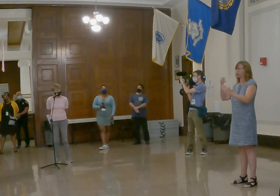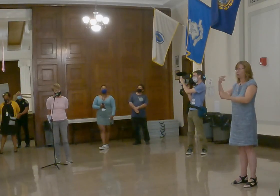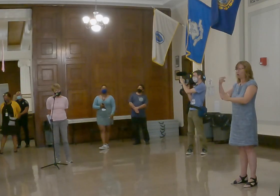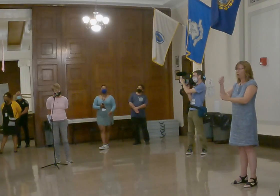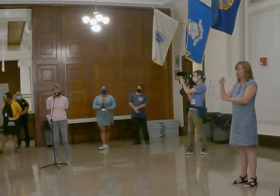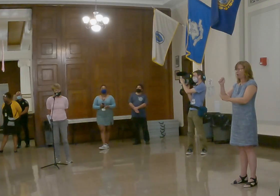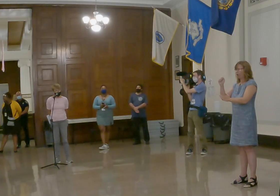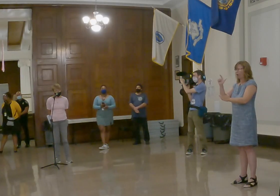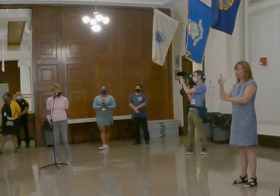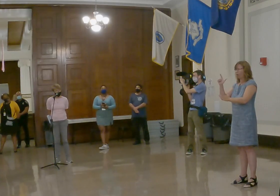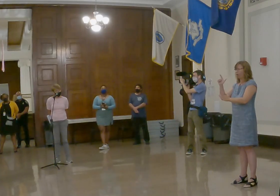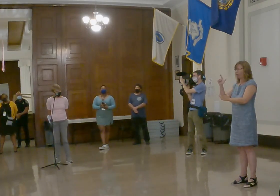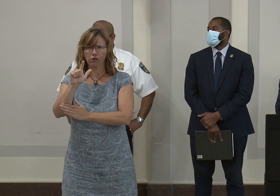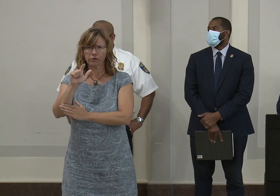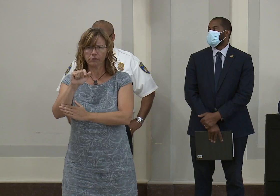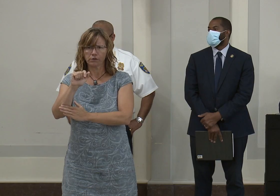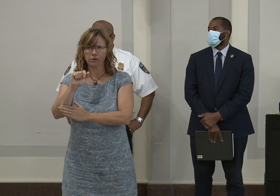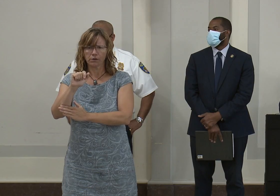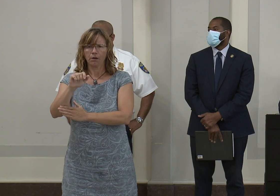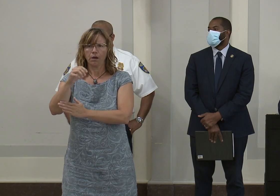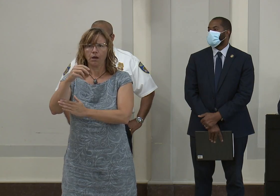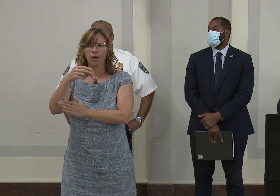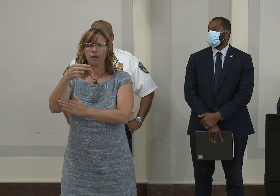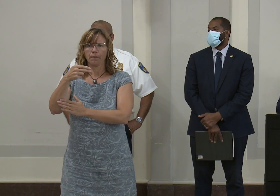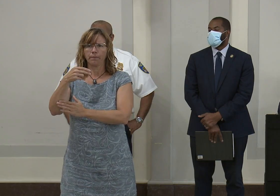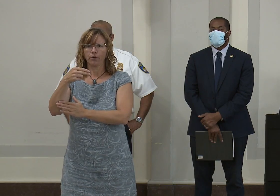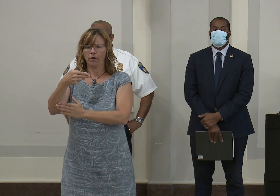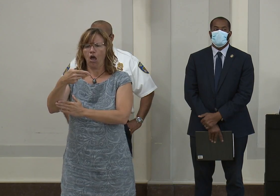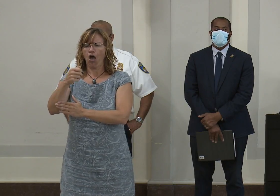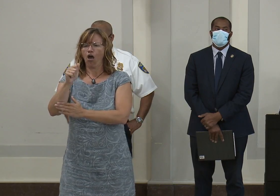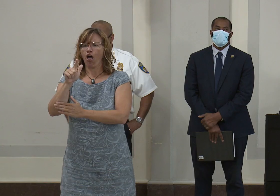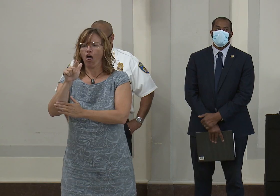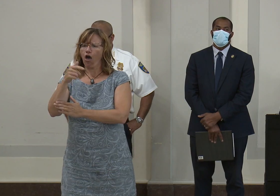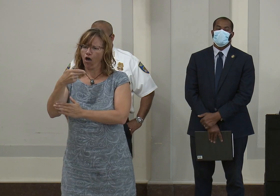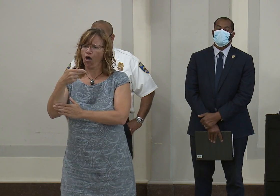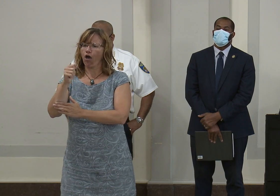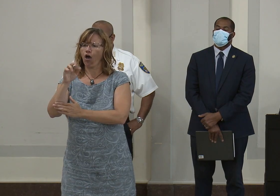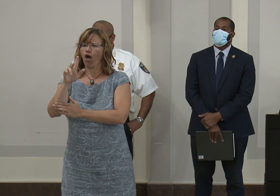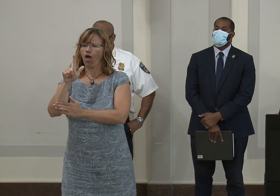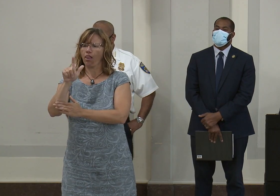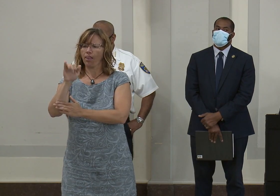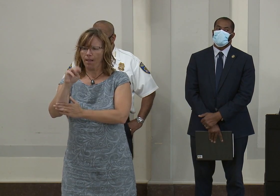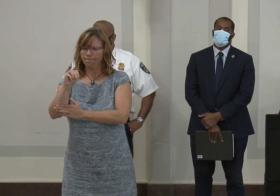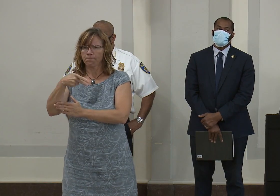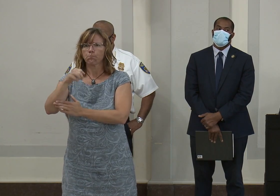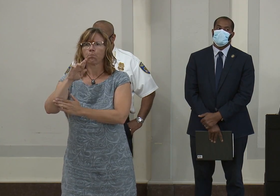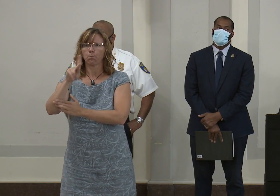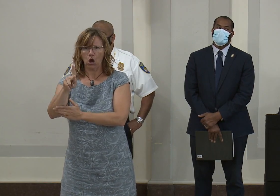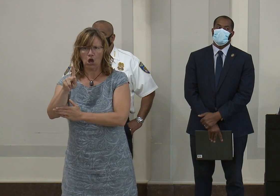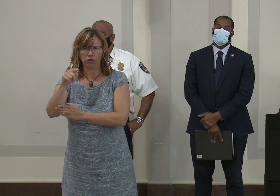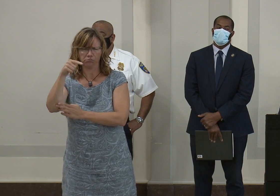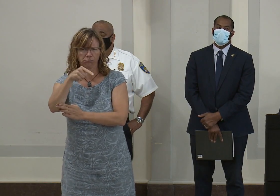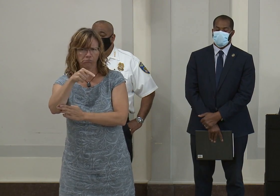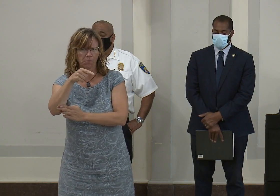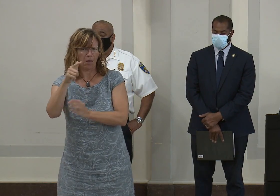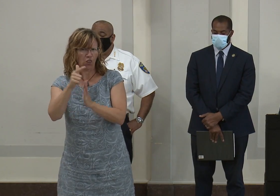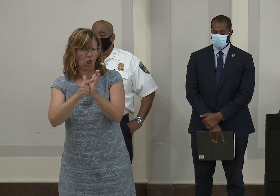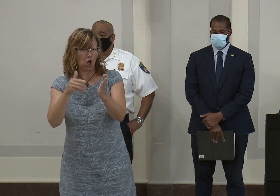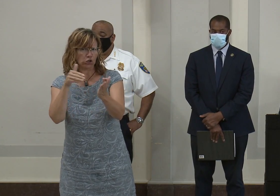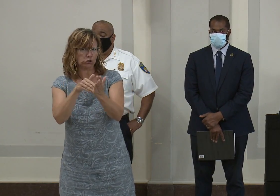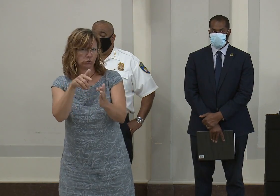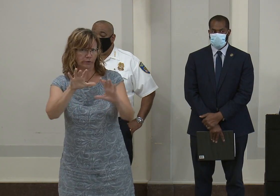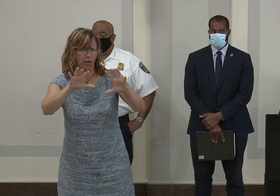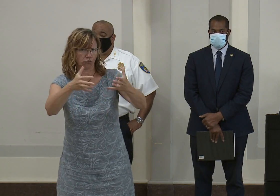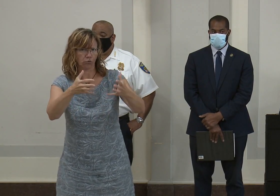the residents of Harlem Park? That it should have never happened, and that on behalf of the city, that I